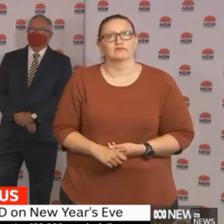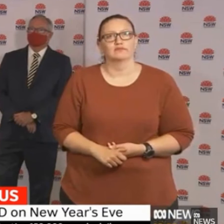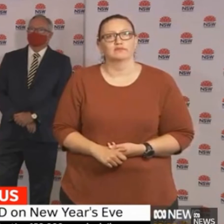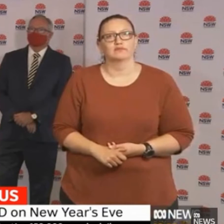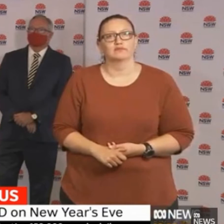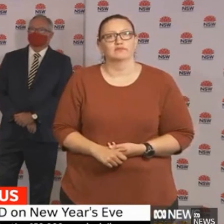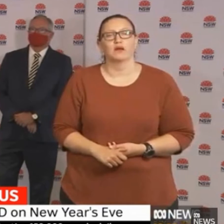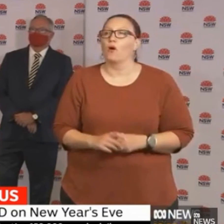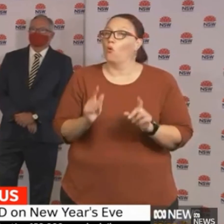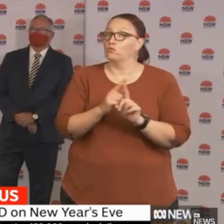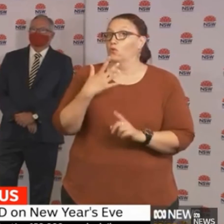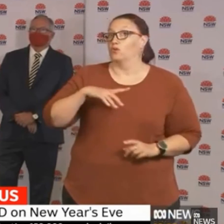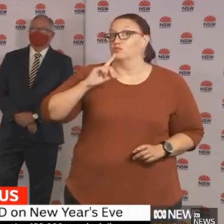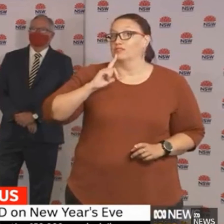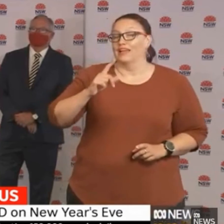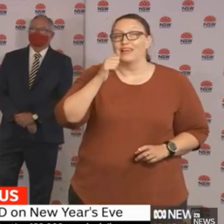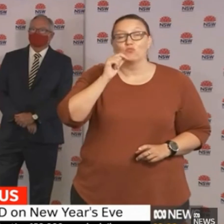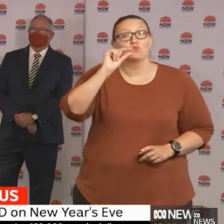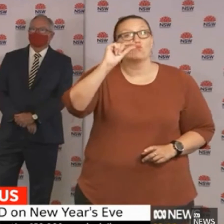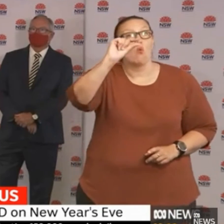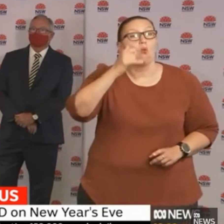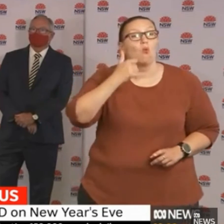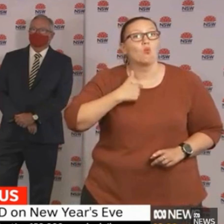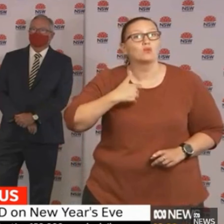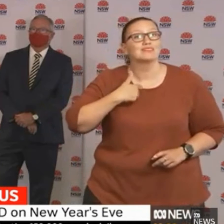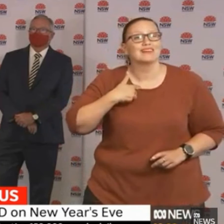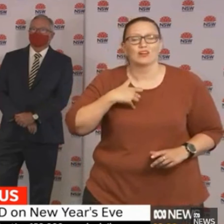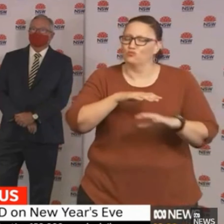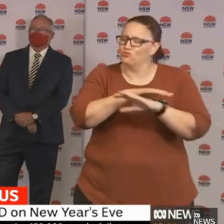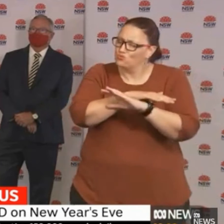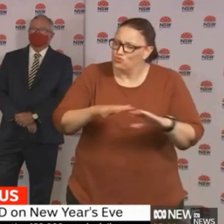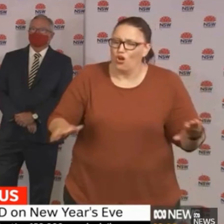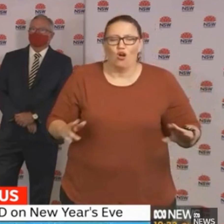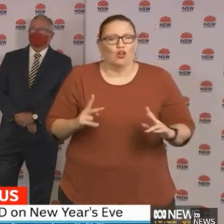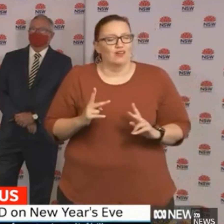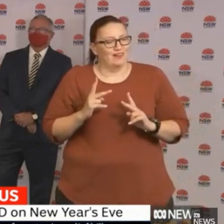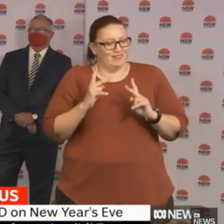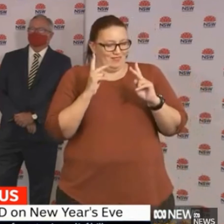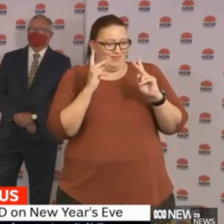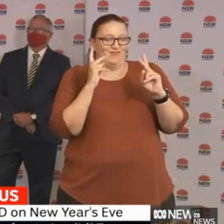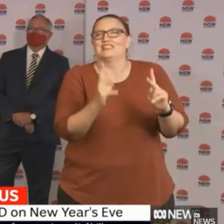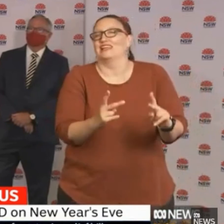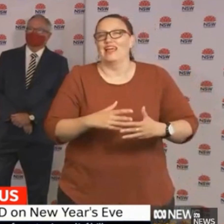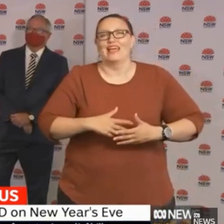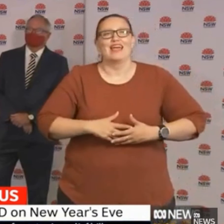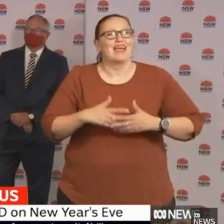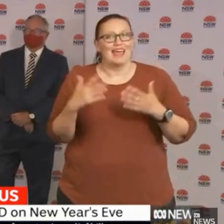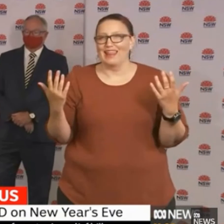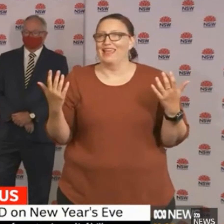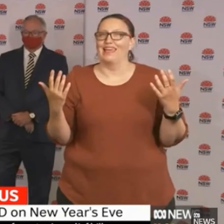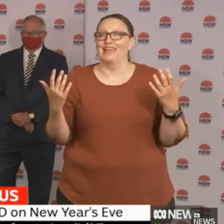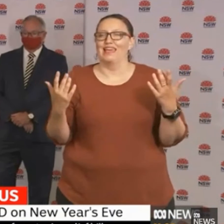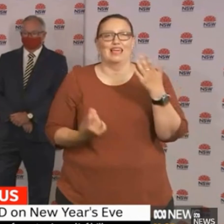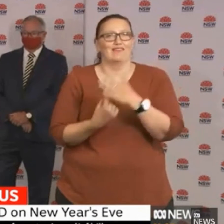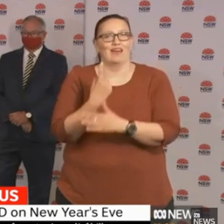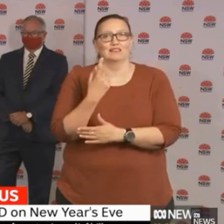have the mildest of symptoms, do not attend any of those events, whether they're indoors and outdoors. The